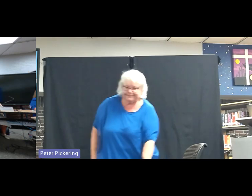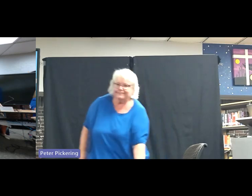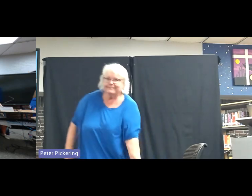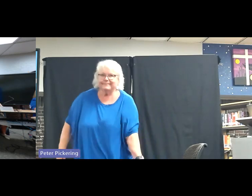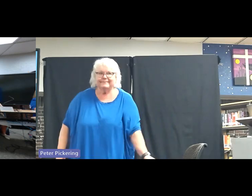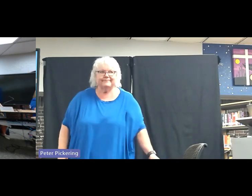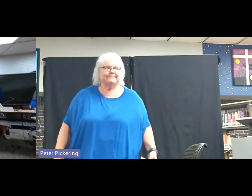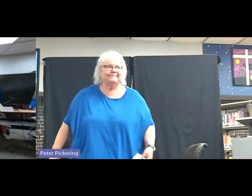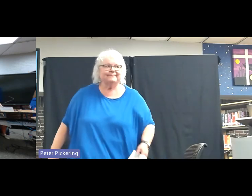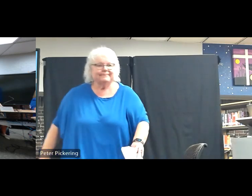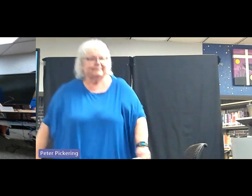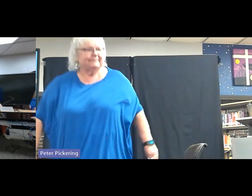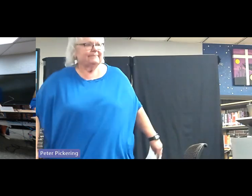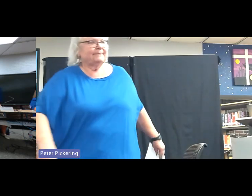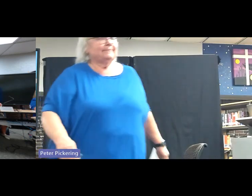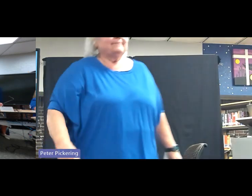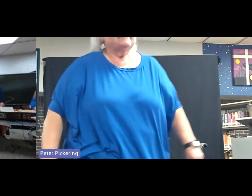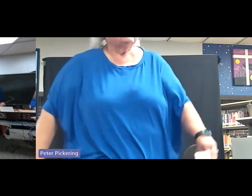future. Thank you.